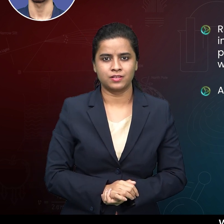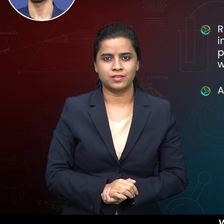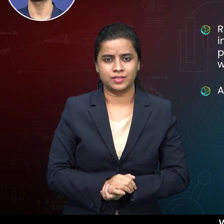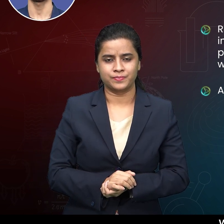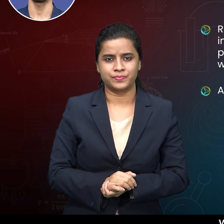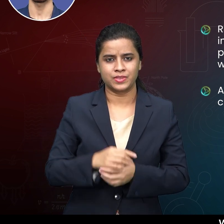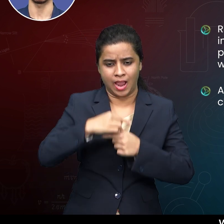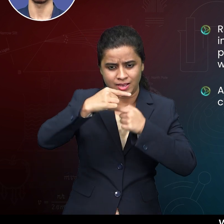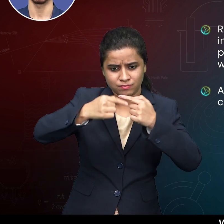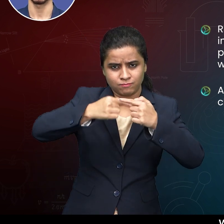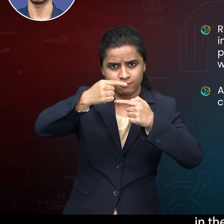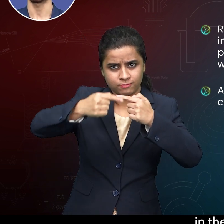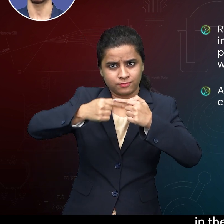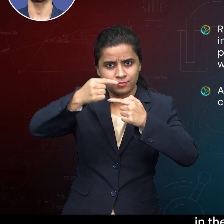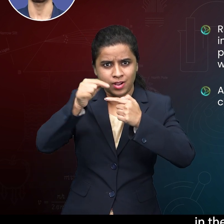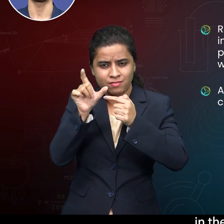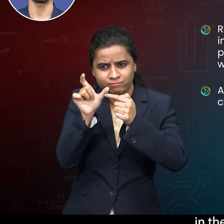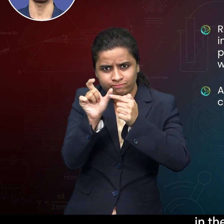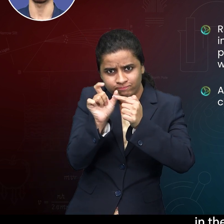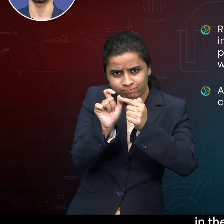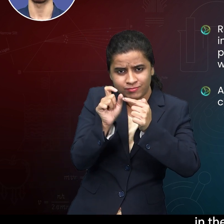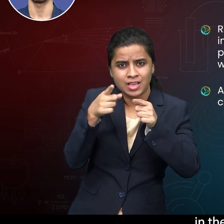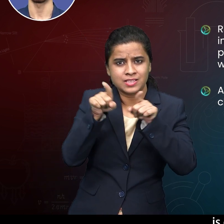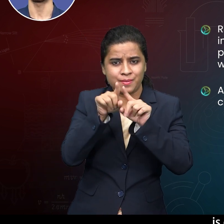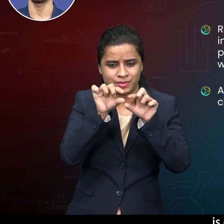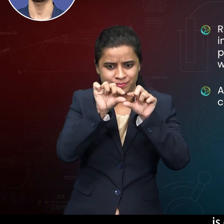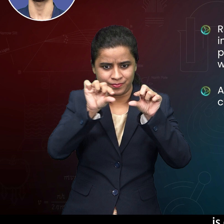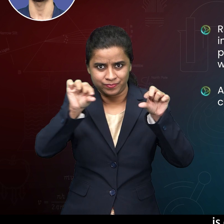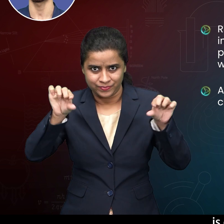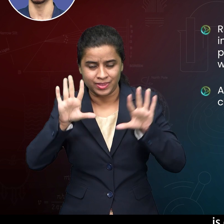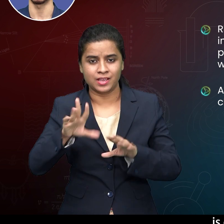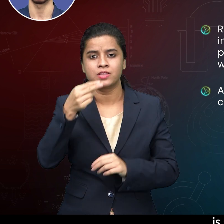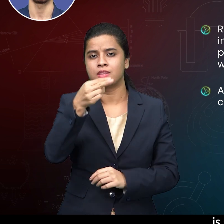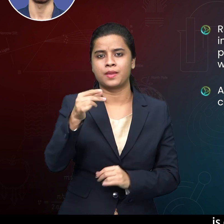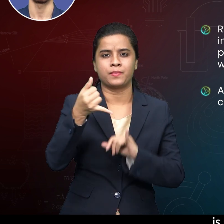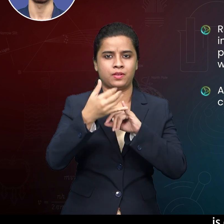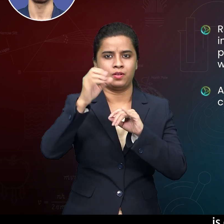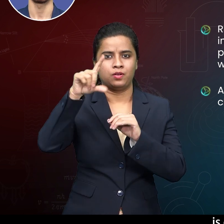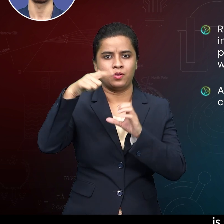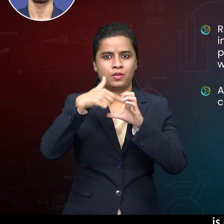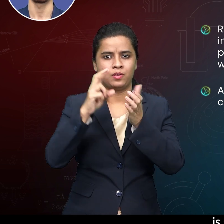wrapped closely in the shape of a cylinder is called a solenoid.